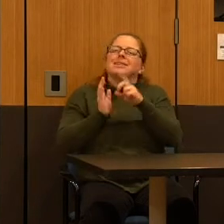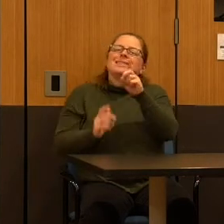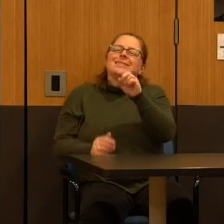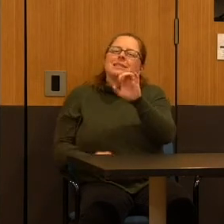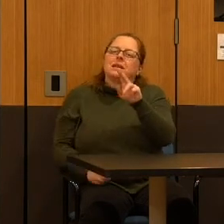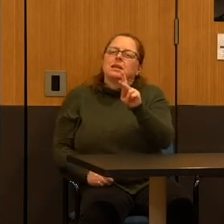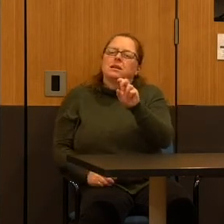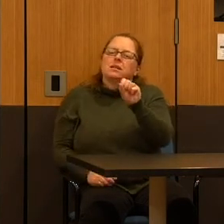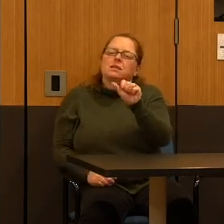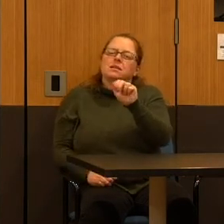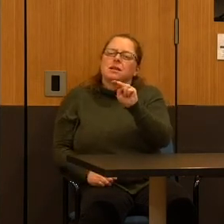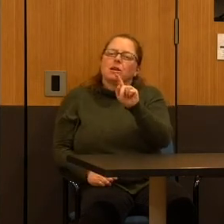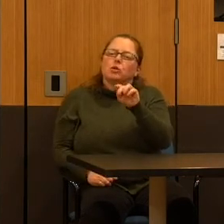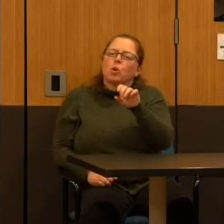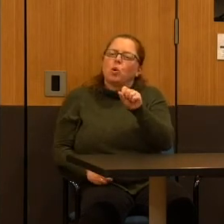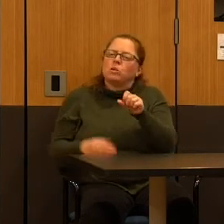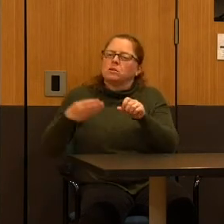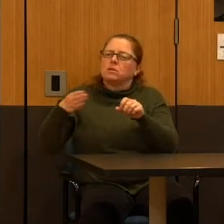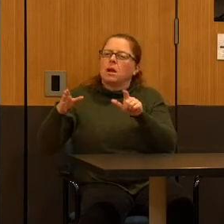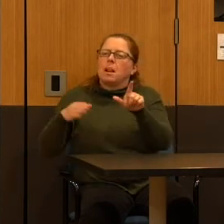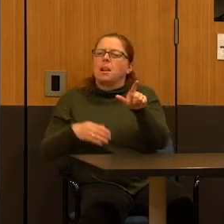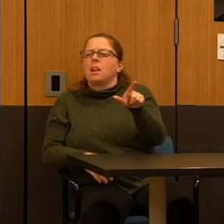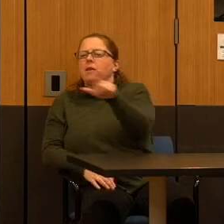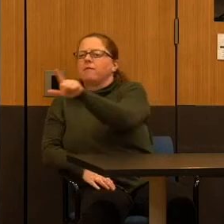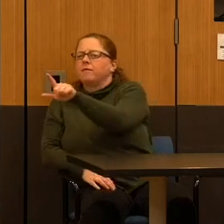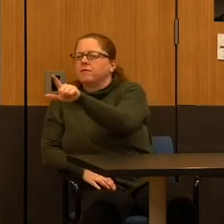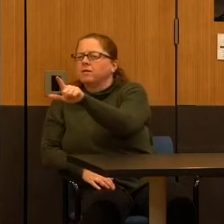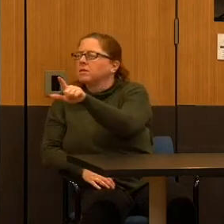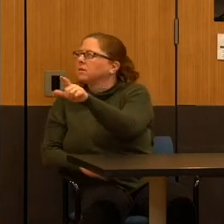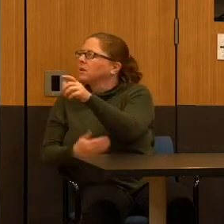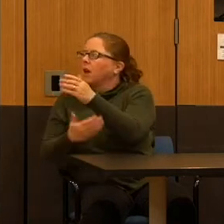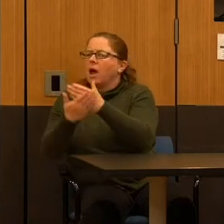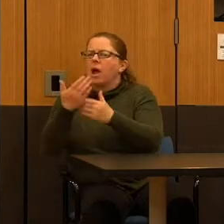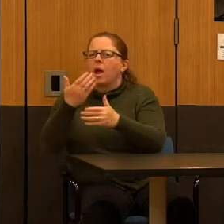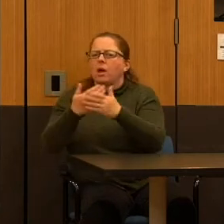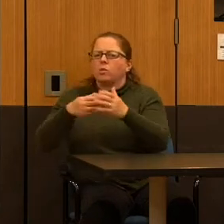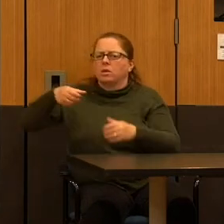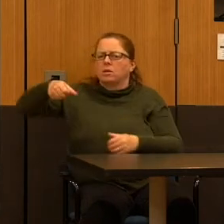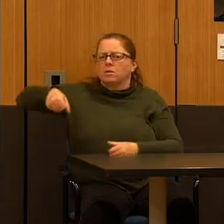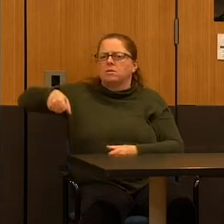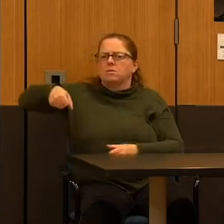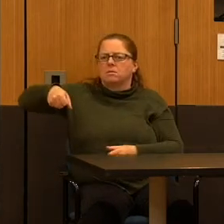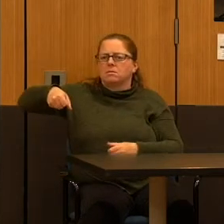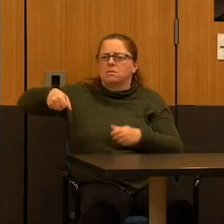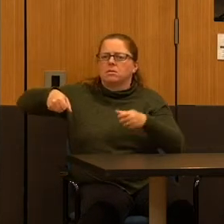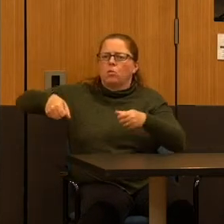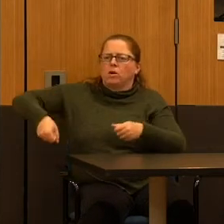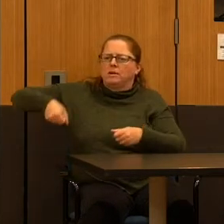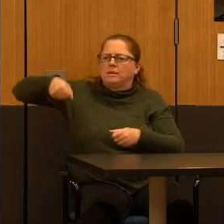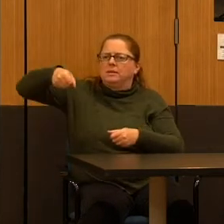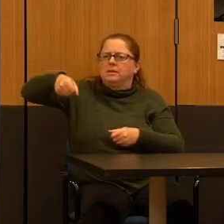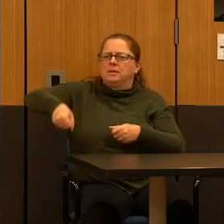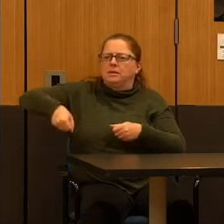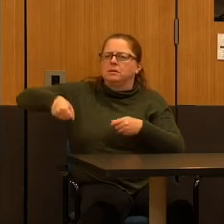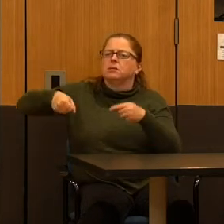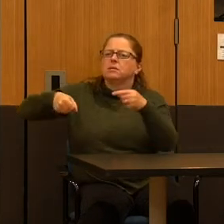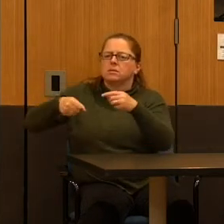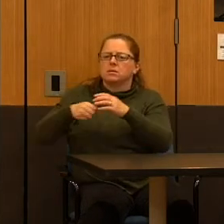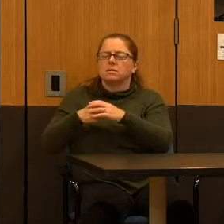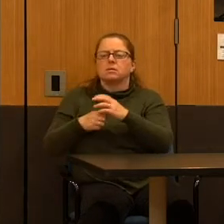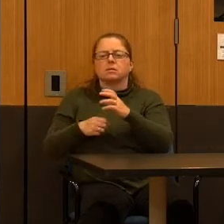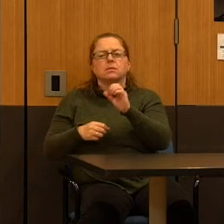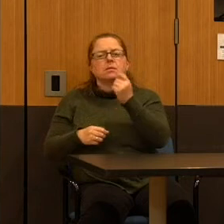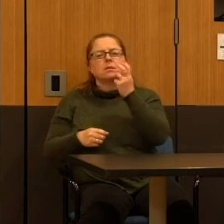can see a hand sort of holding a walking stick, right, that the blind community is